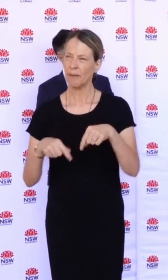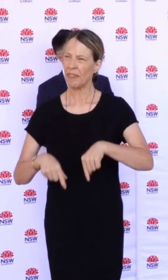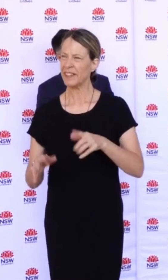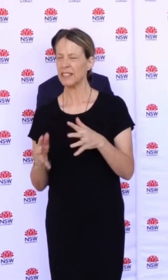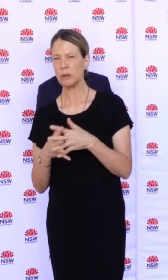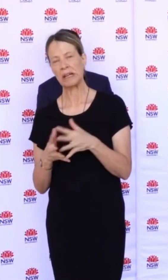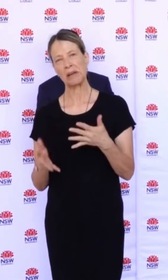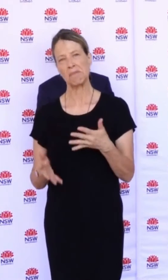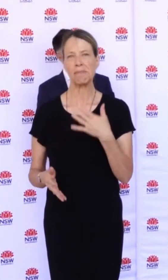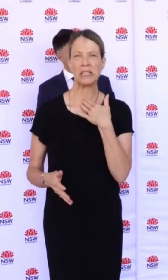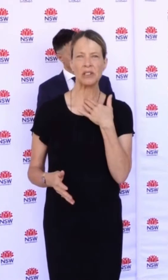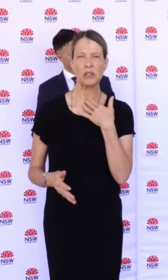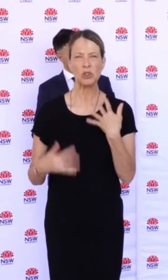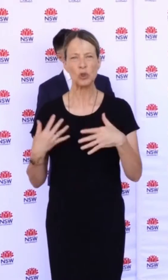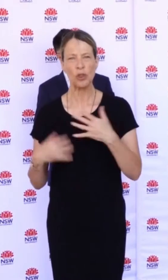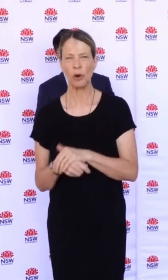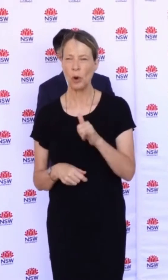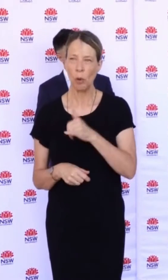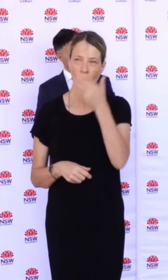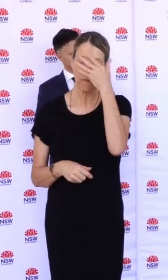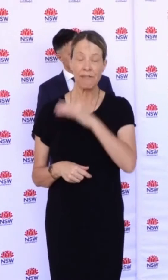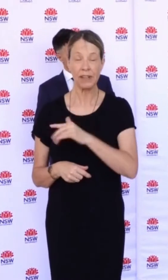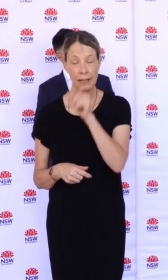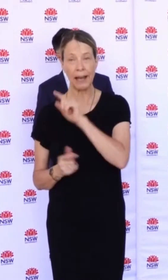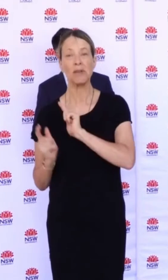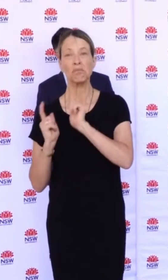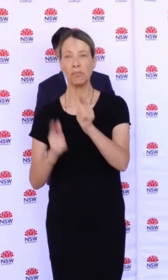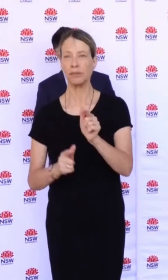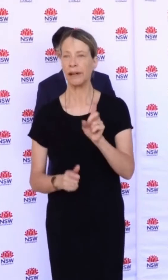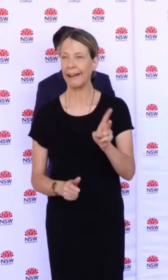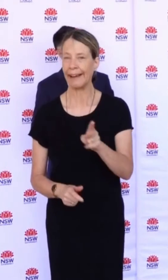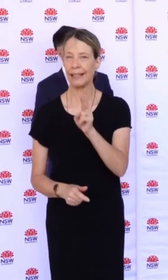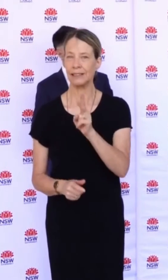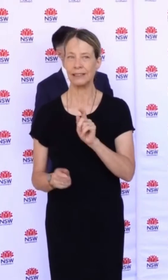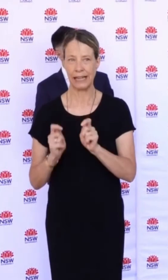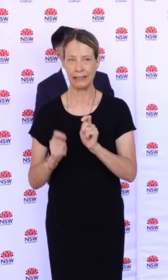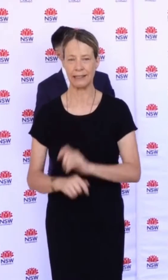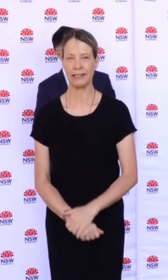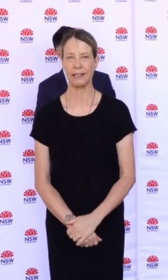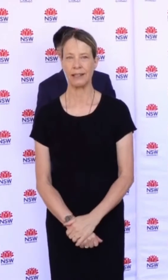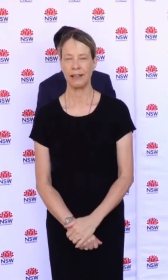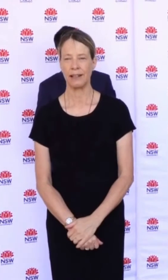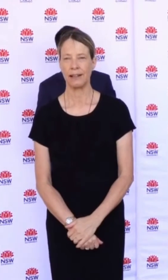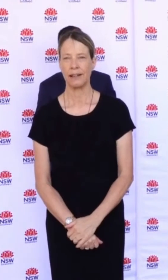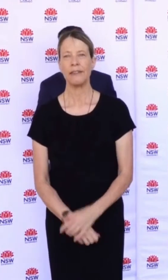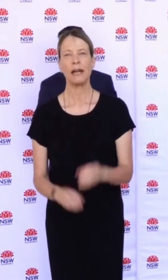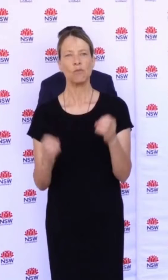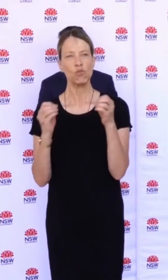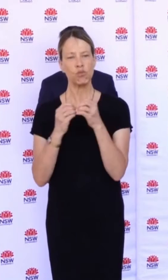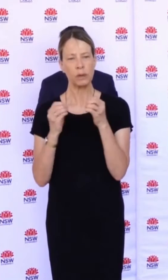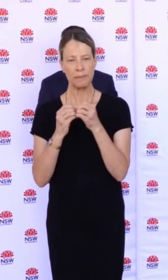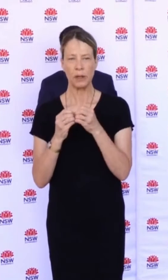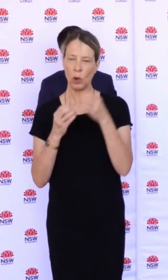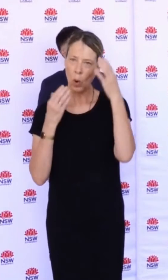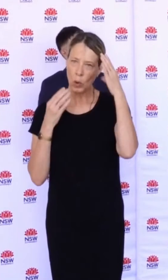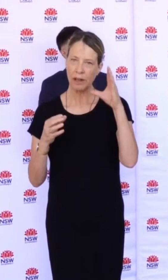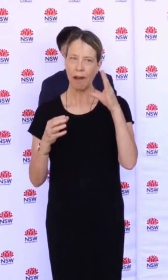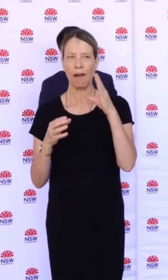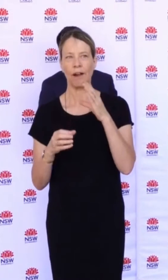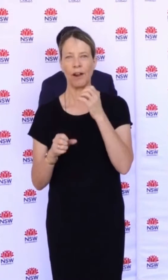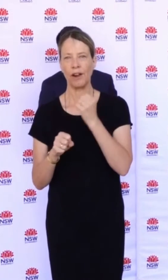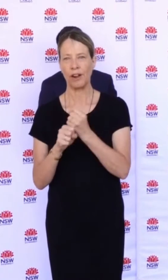no harm in doing that, and it's very important. Regarding the Grand Chancellery Hotel in Brisbane,